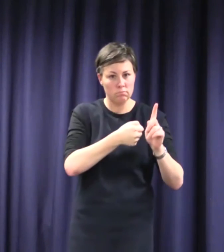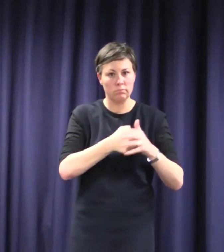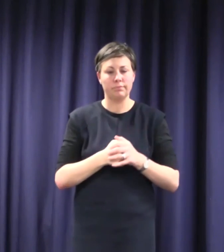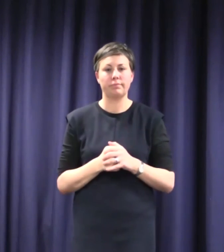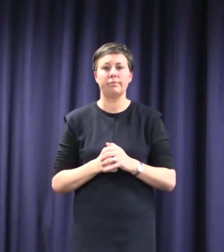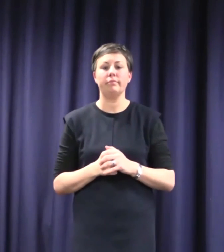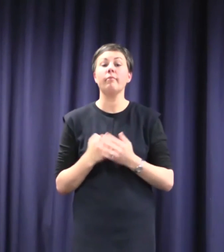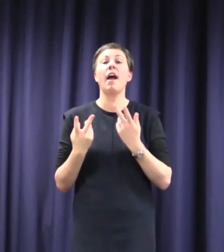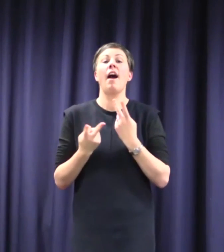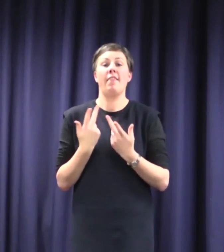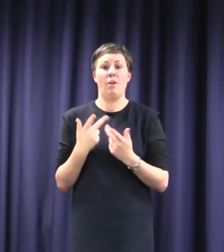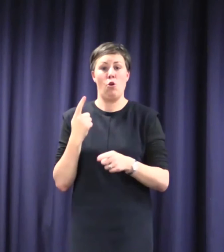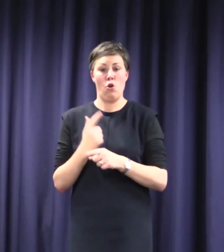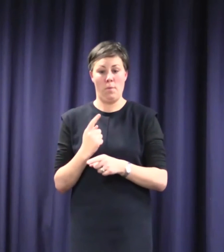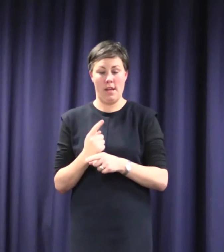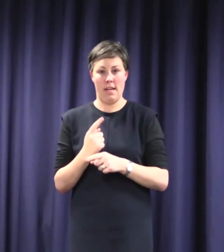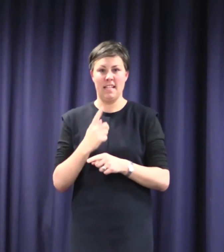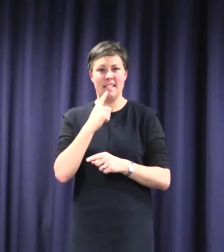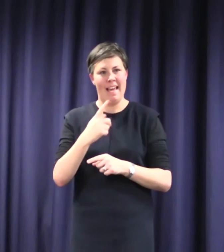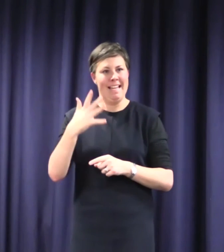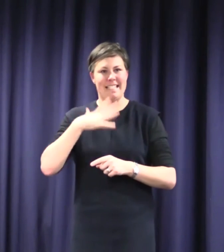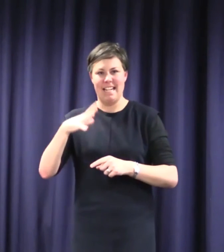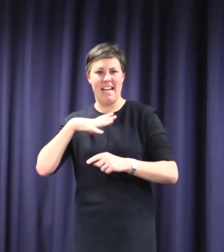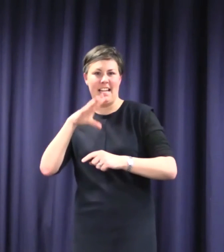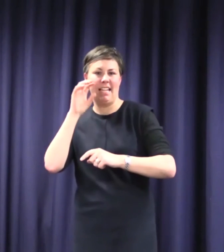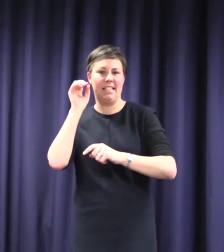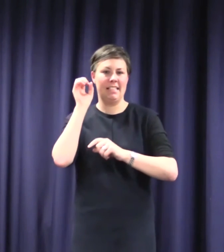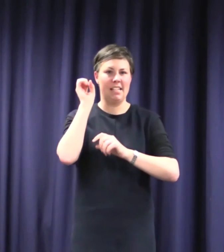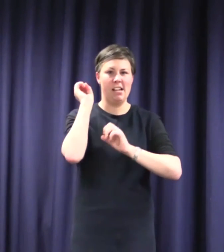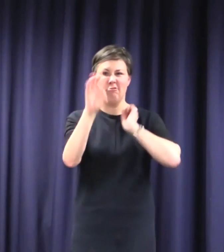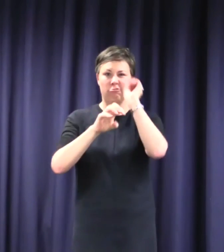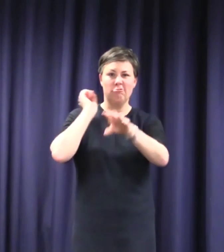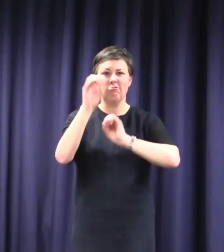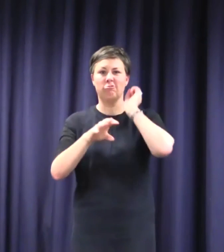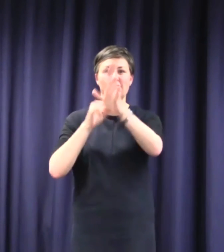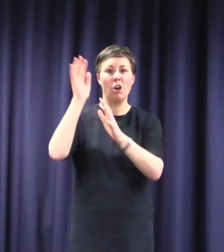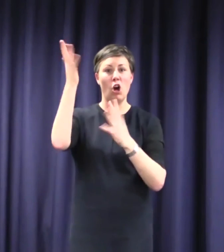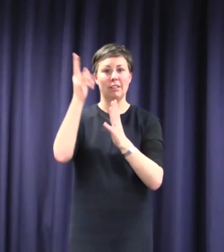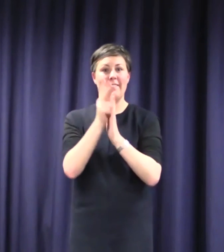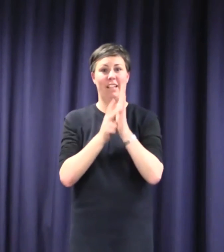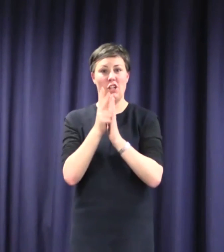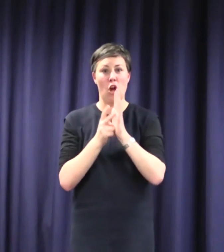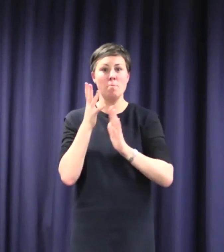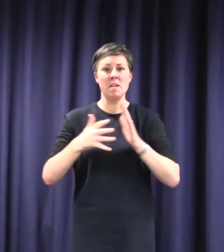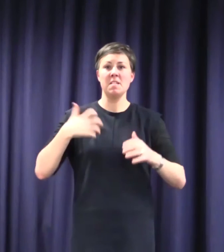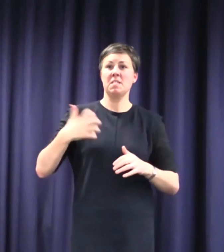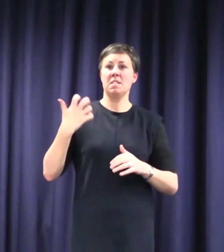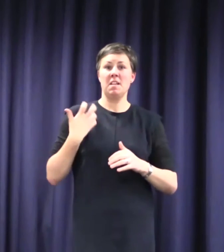The third comment is more bombardment in Auslan videos so that the government can see that Auslan is